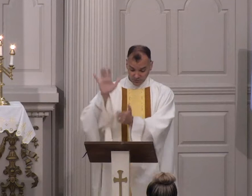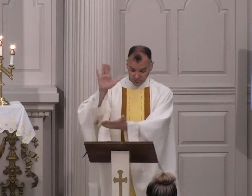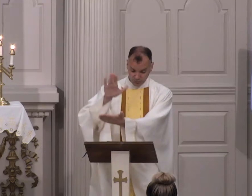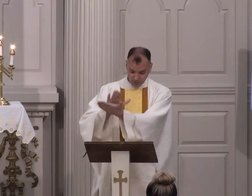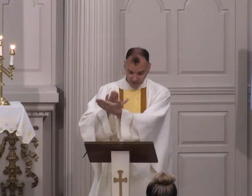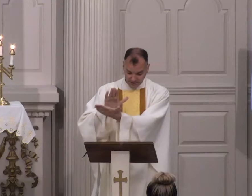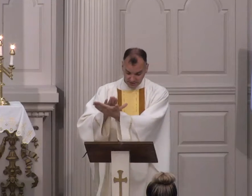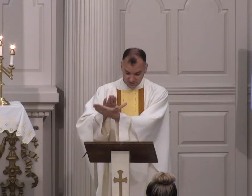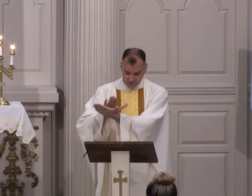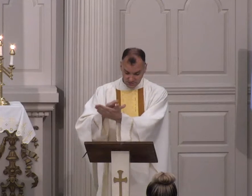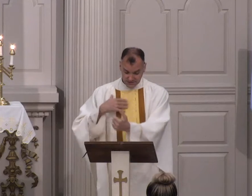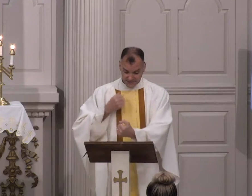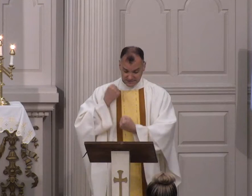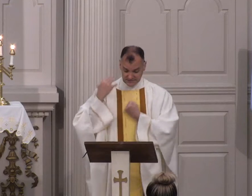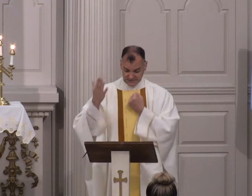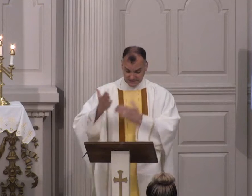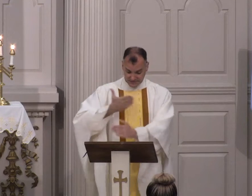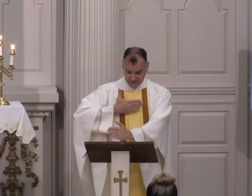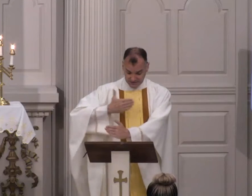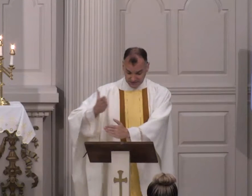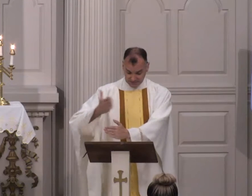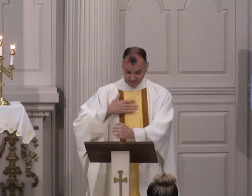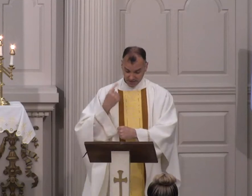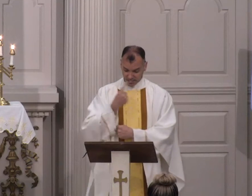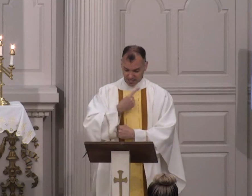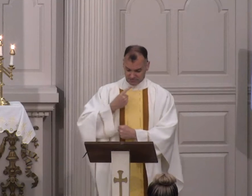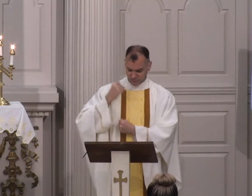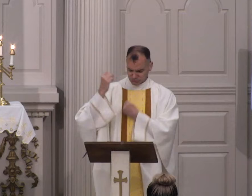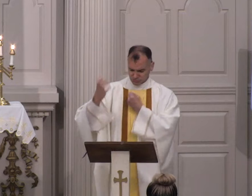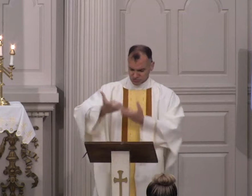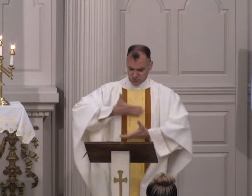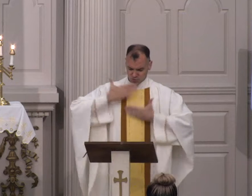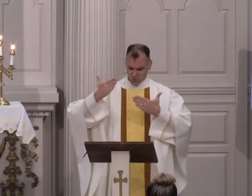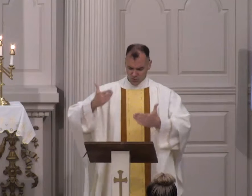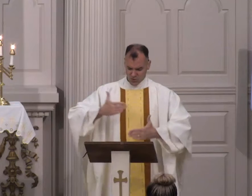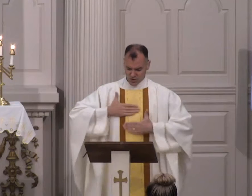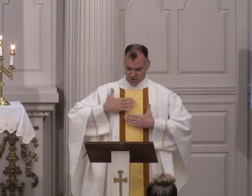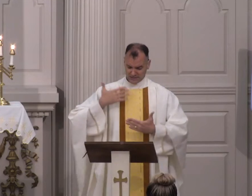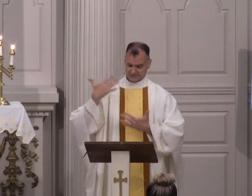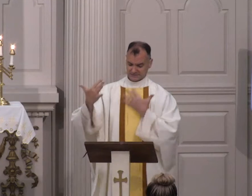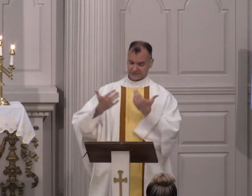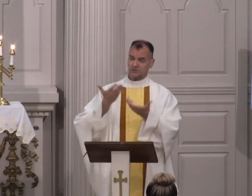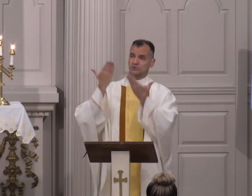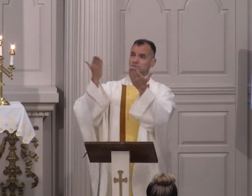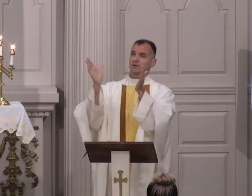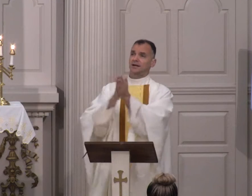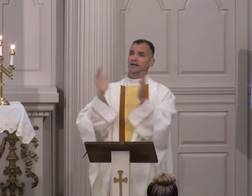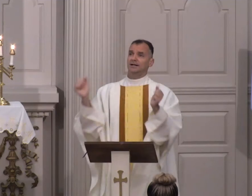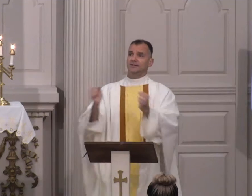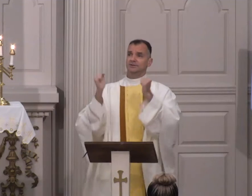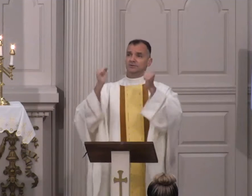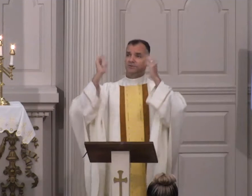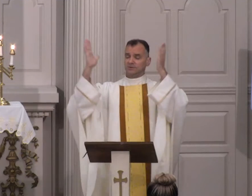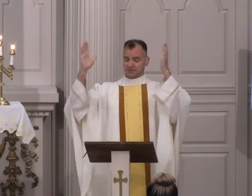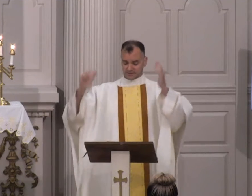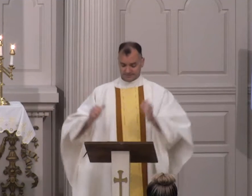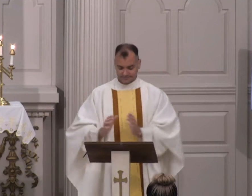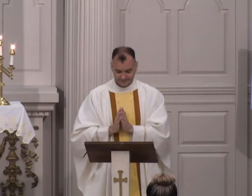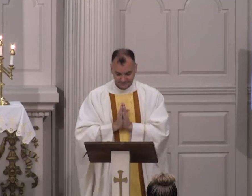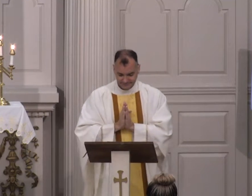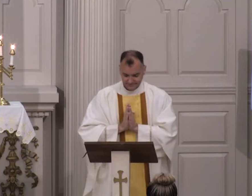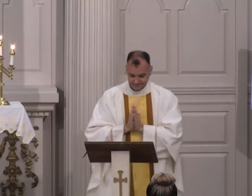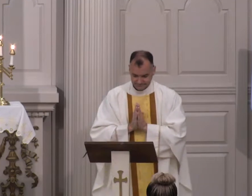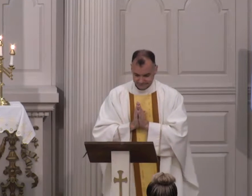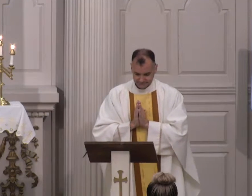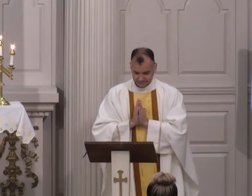Let my mouth be filled with your praise, that I may sing aloud. My lips shall shout for joy when I sing to